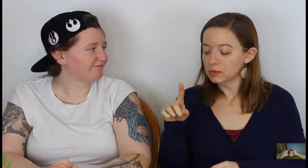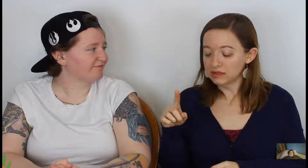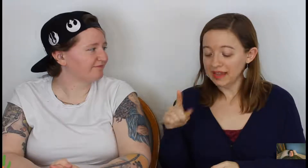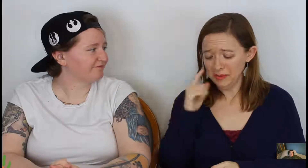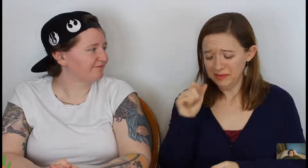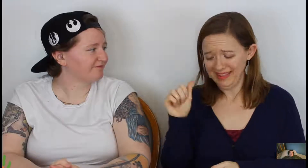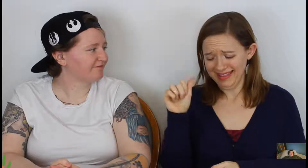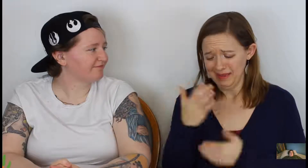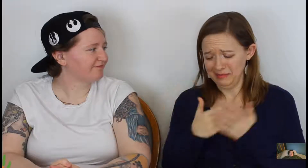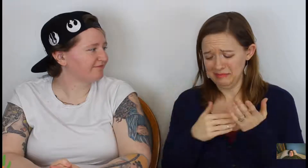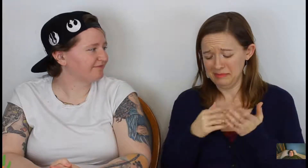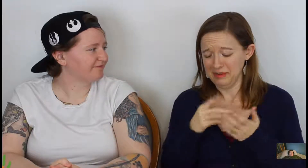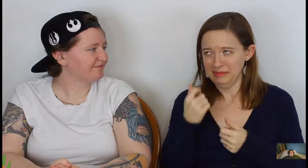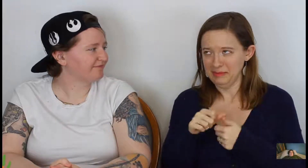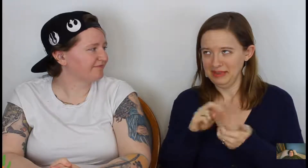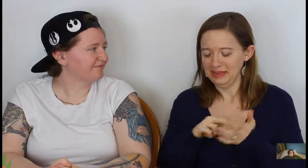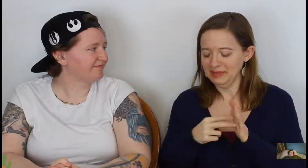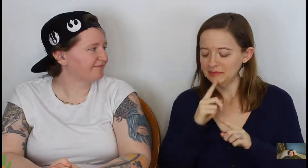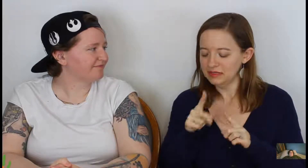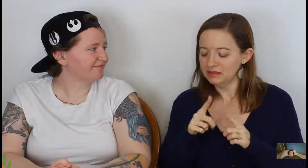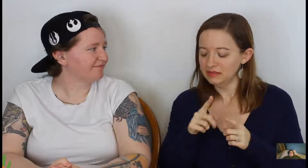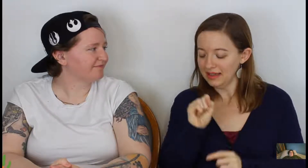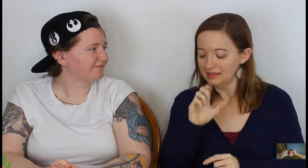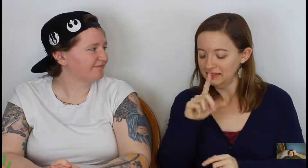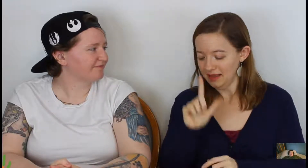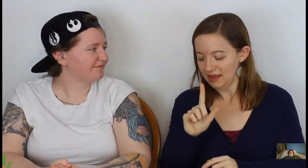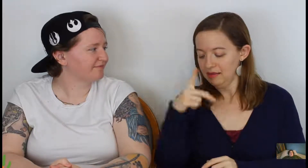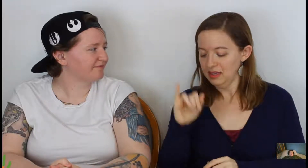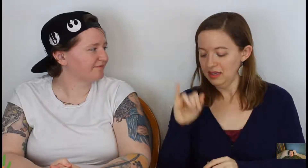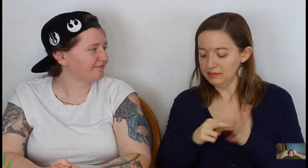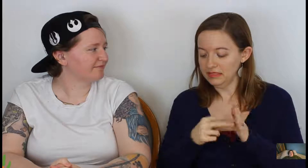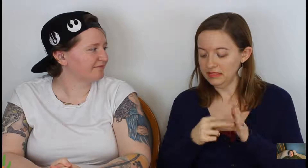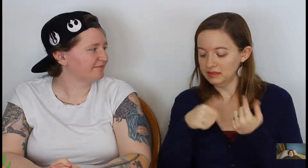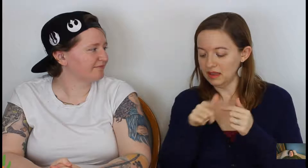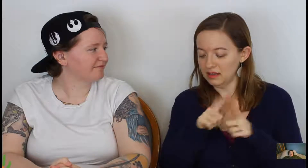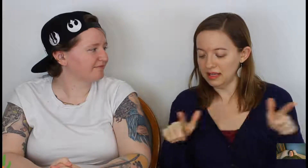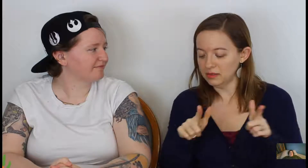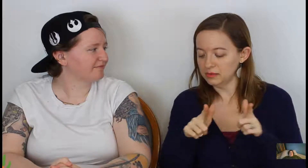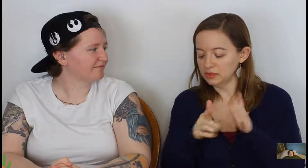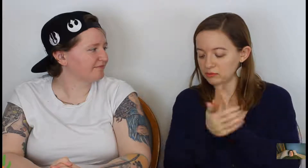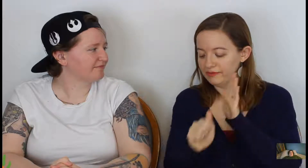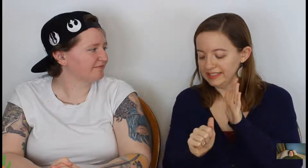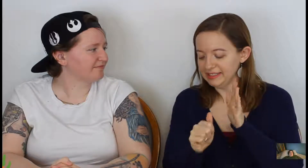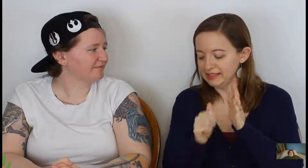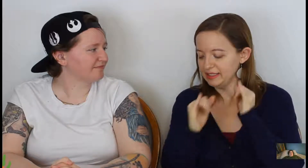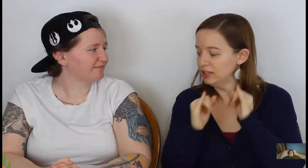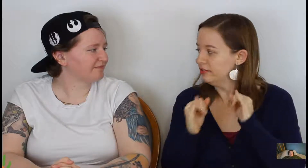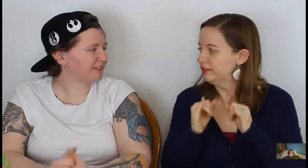But I don't know if that counts. But I don't know what that means. But sign language